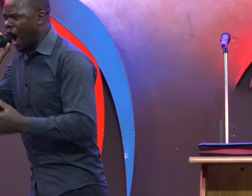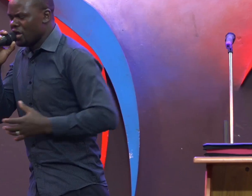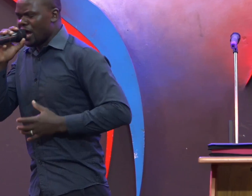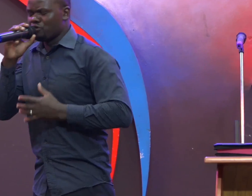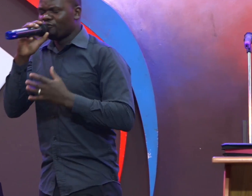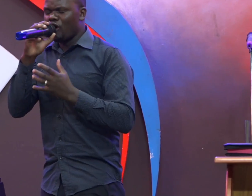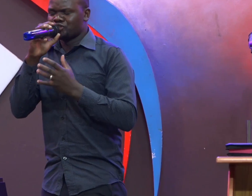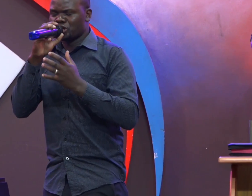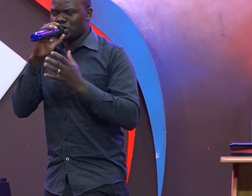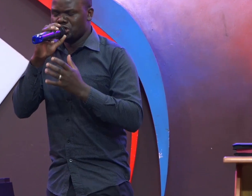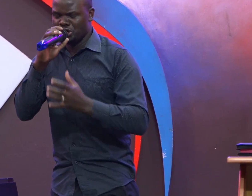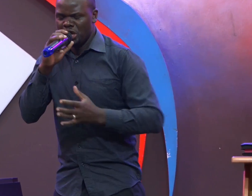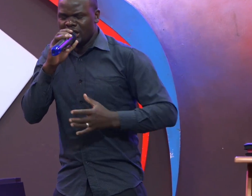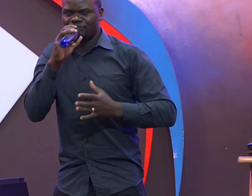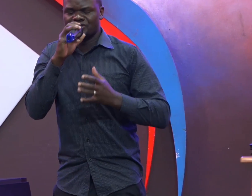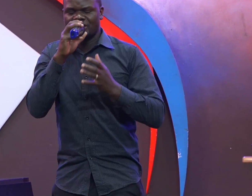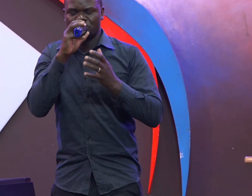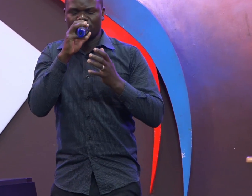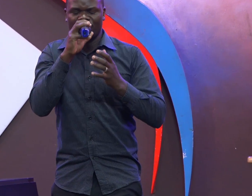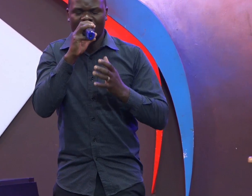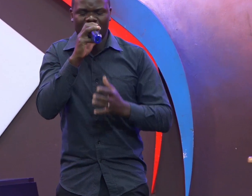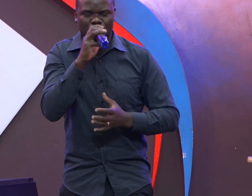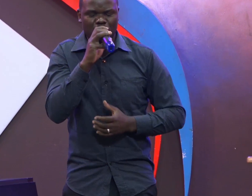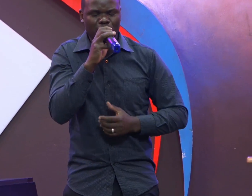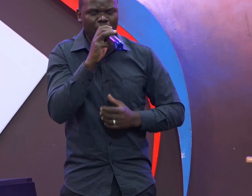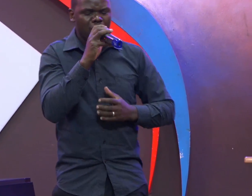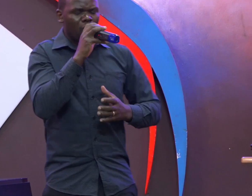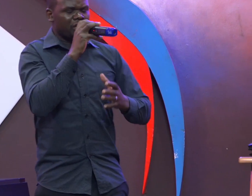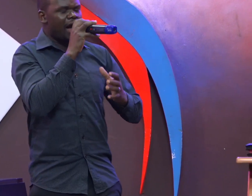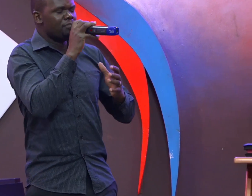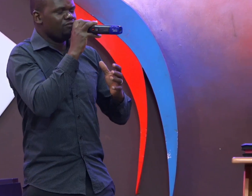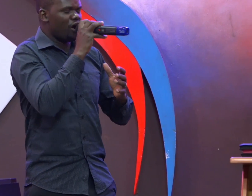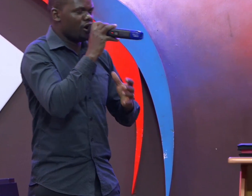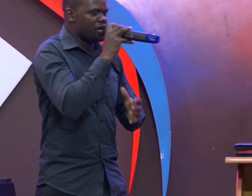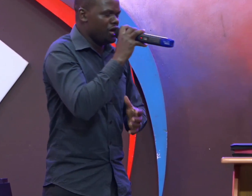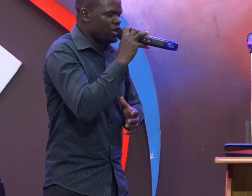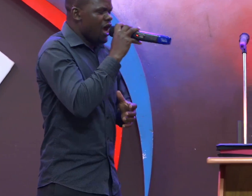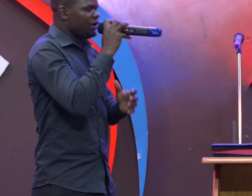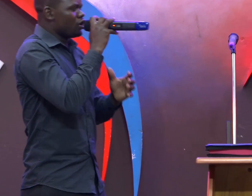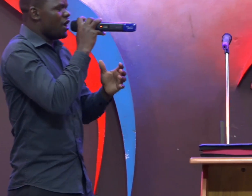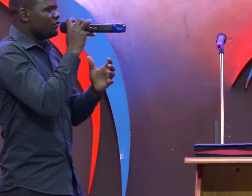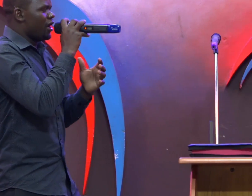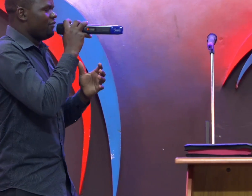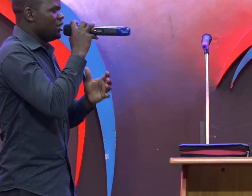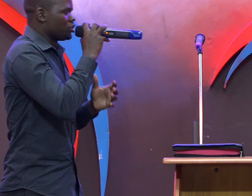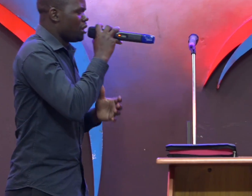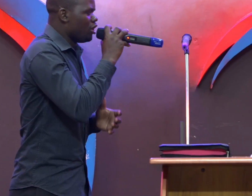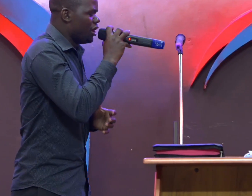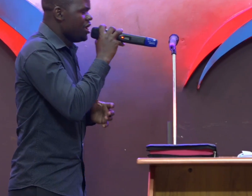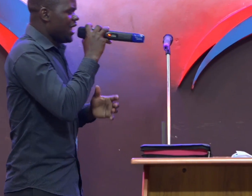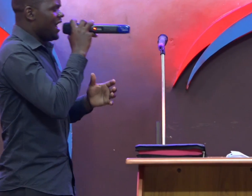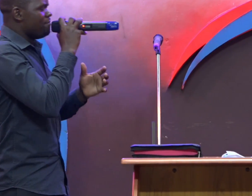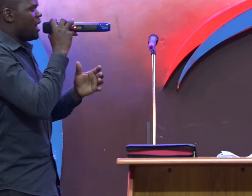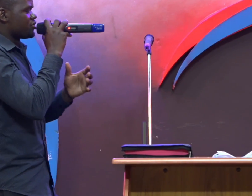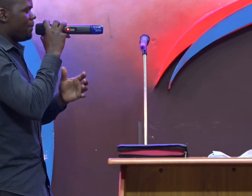your word, that we have forsaken you. They have set you at least, Heavenly King of glory. We come before your knees and request for Heavenly King of